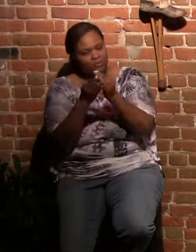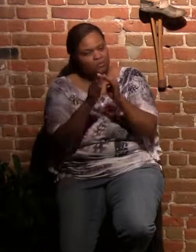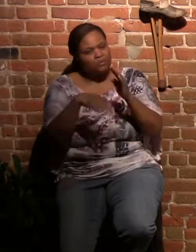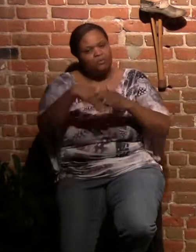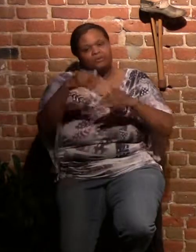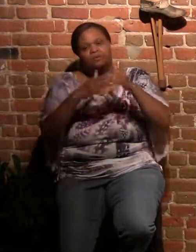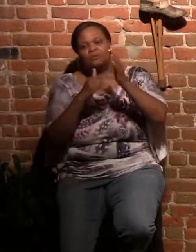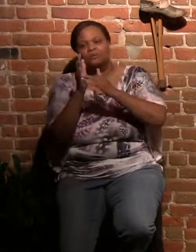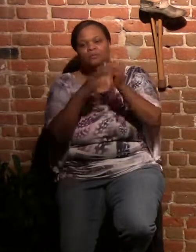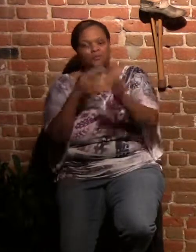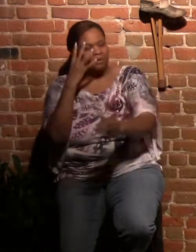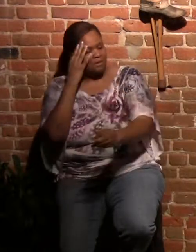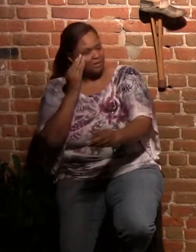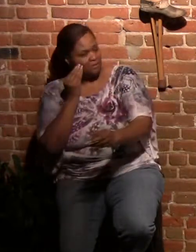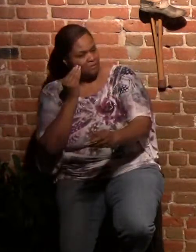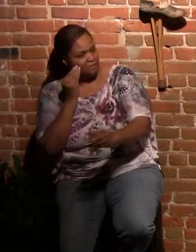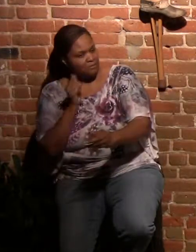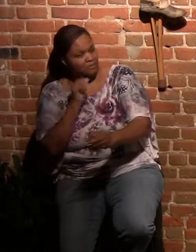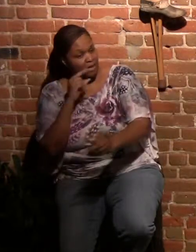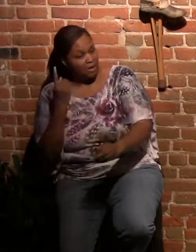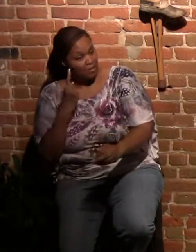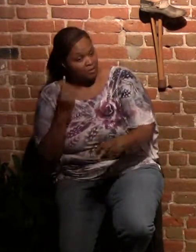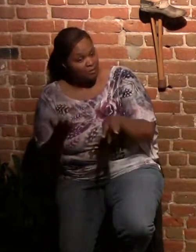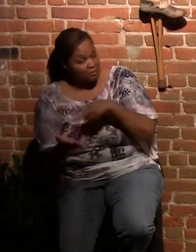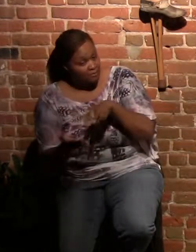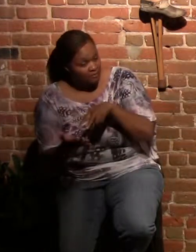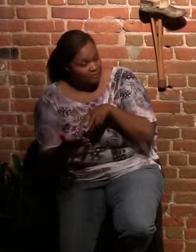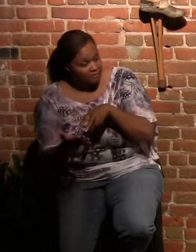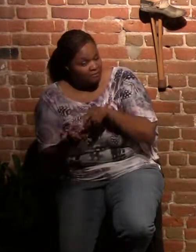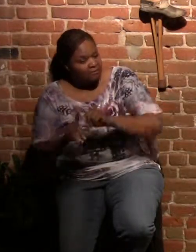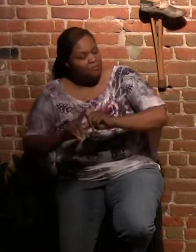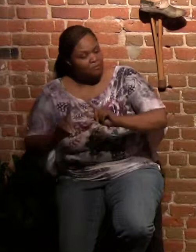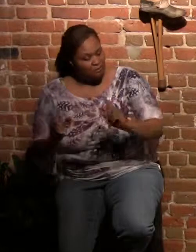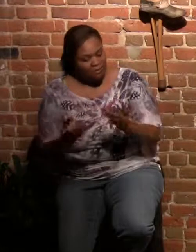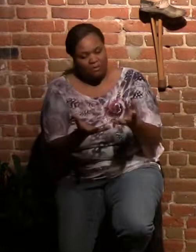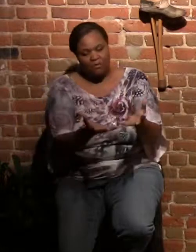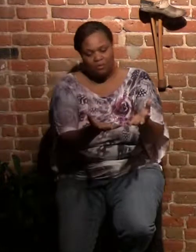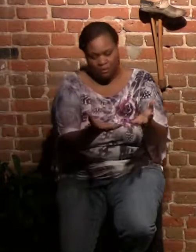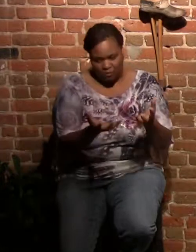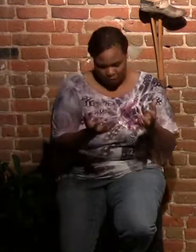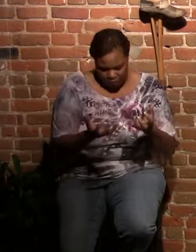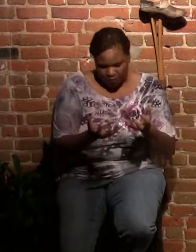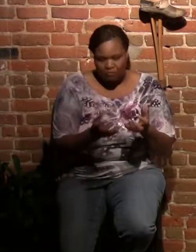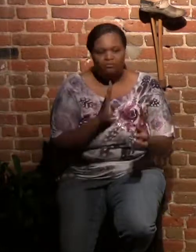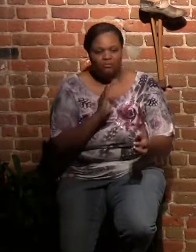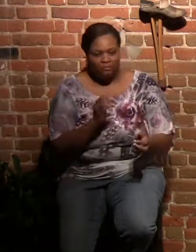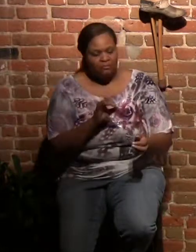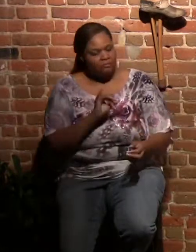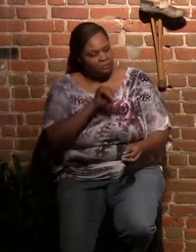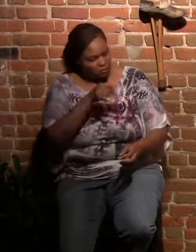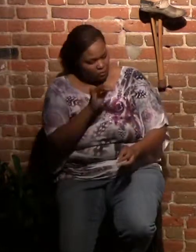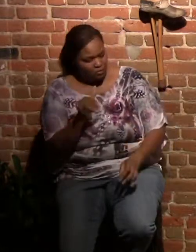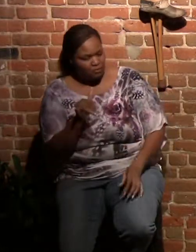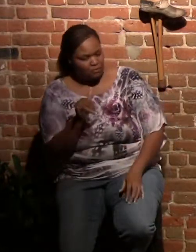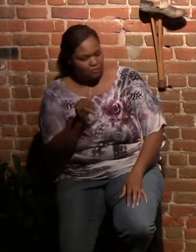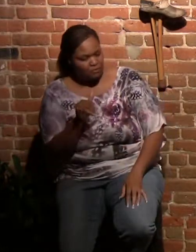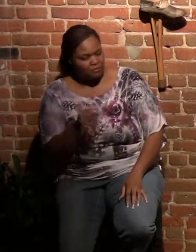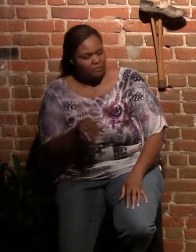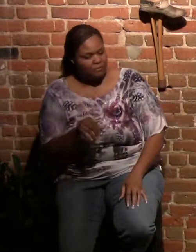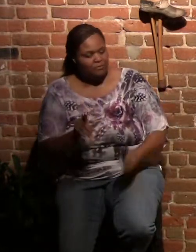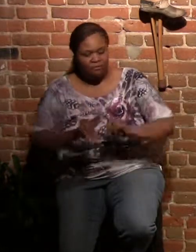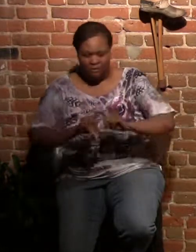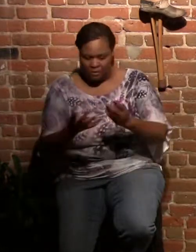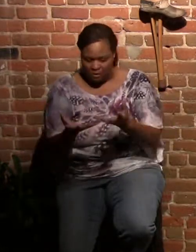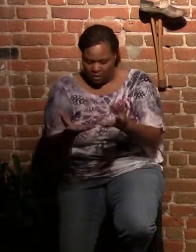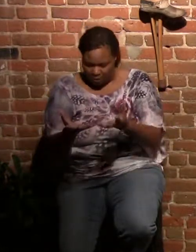building experience. It's not just a party. We definitely want it to be a day of joy, but